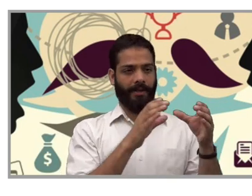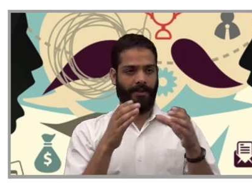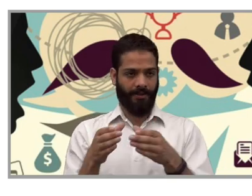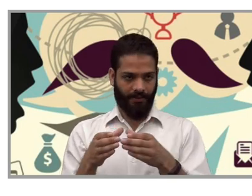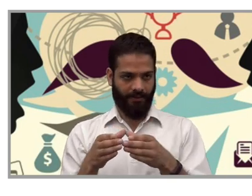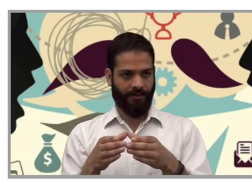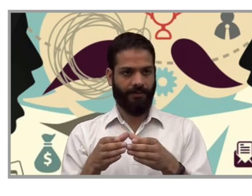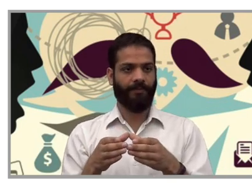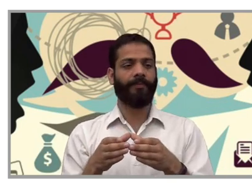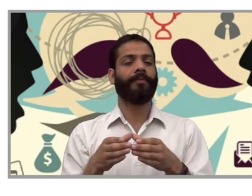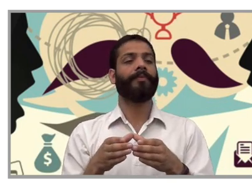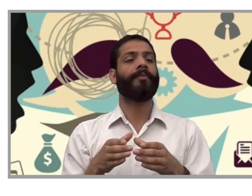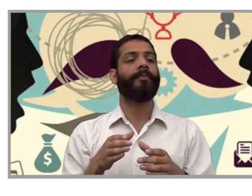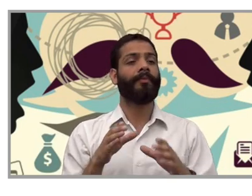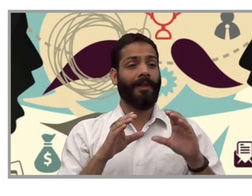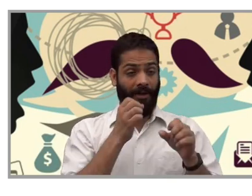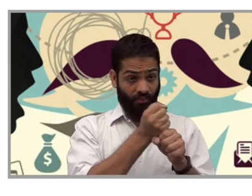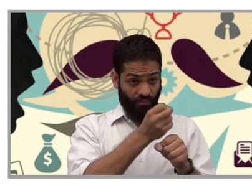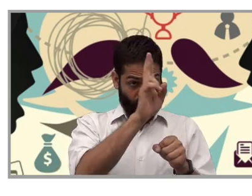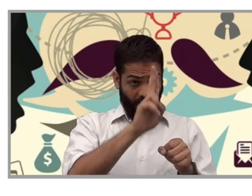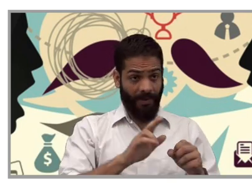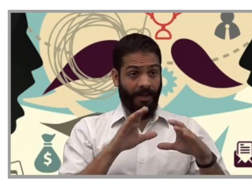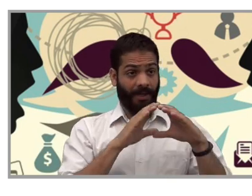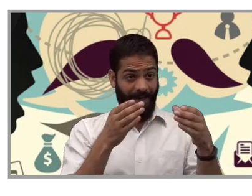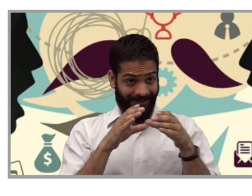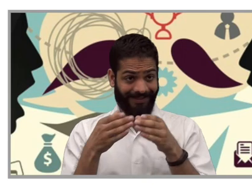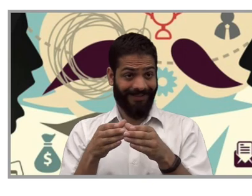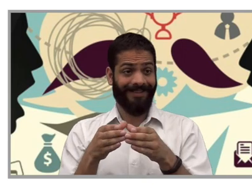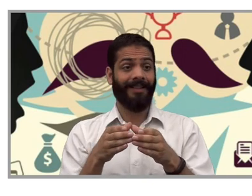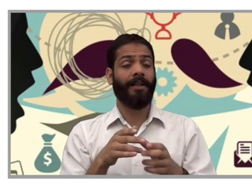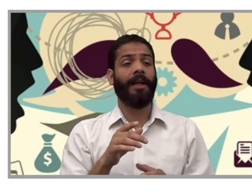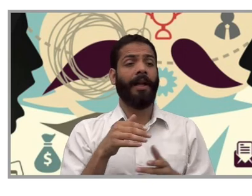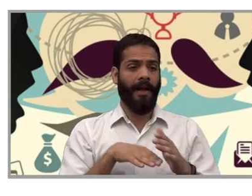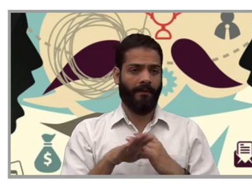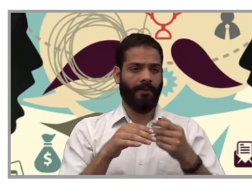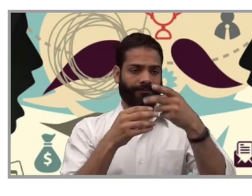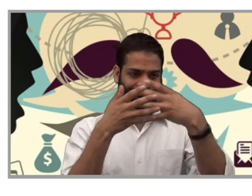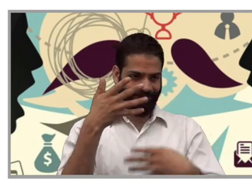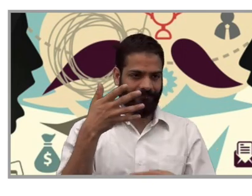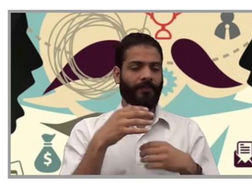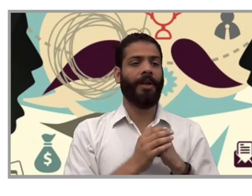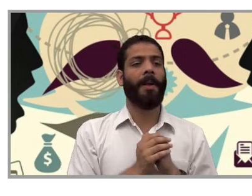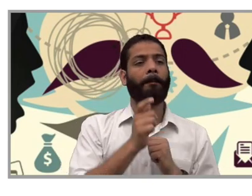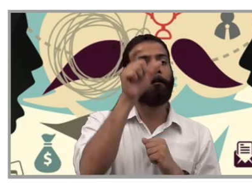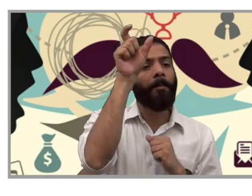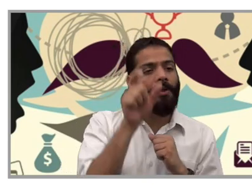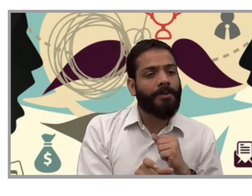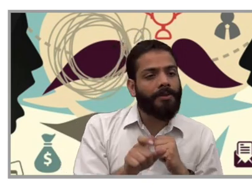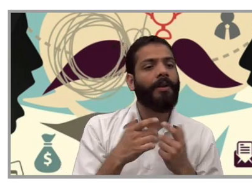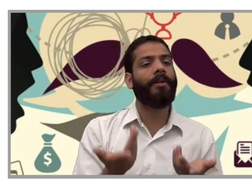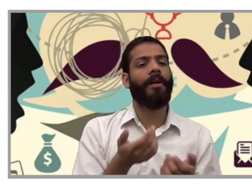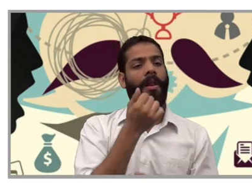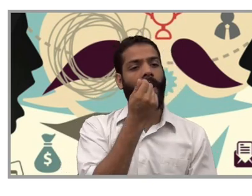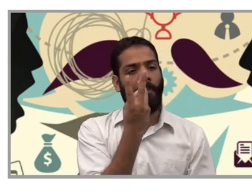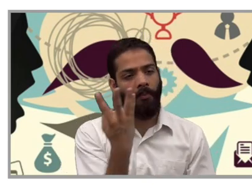Now we are going to talk about grammatical categories. Few of the grammatical categories are person, number,